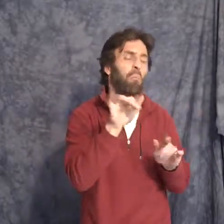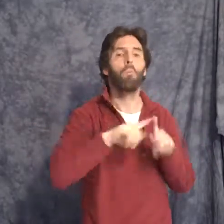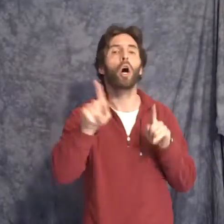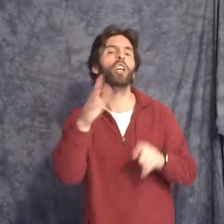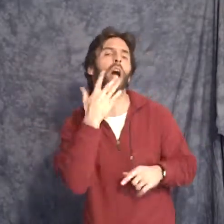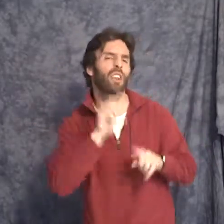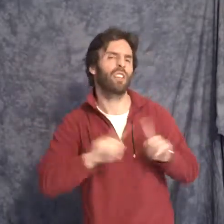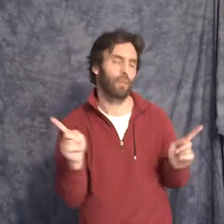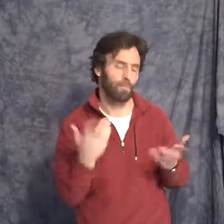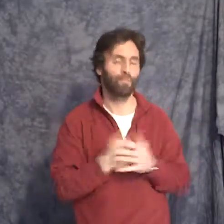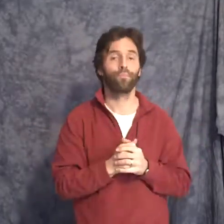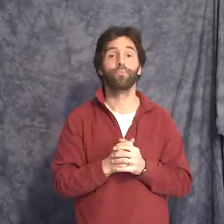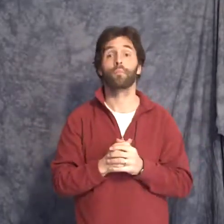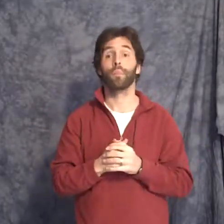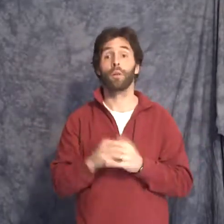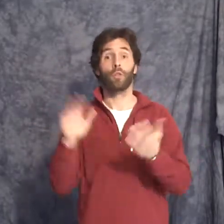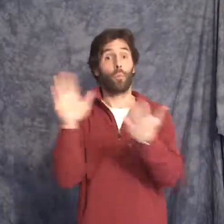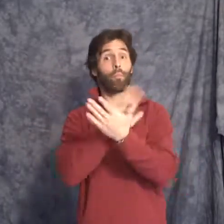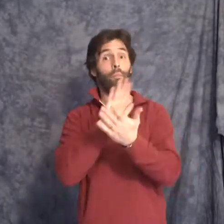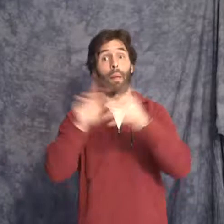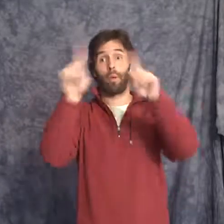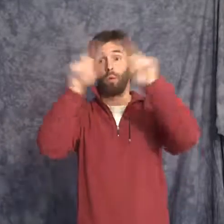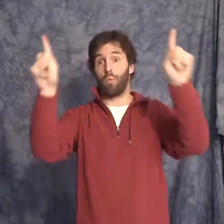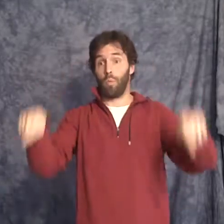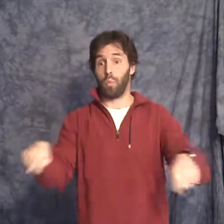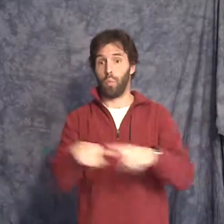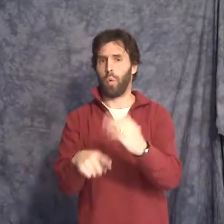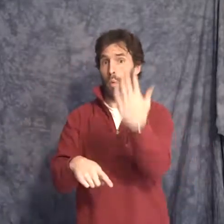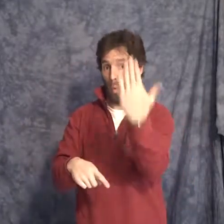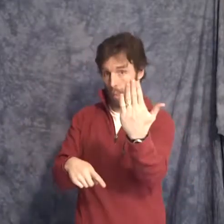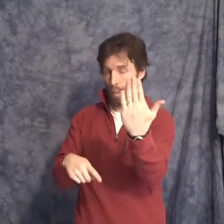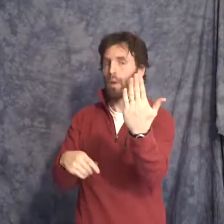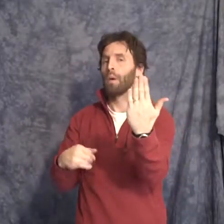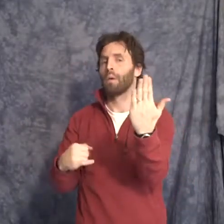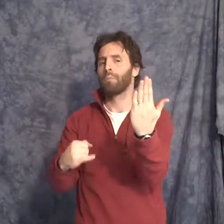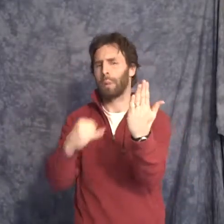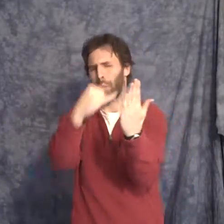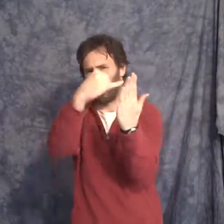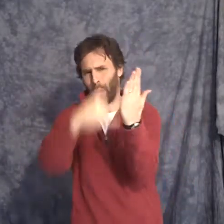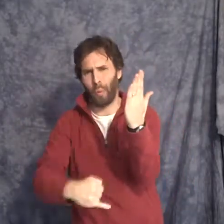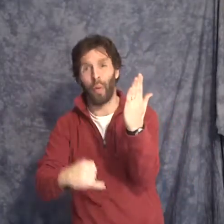Draw an arrow down this side margin of your paper. Put the head of the arrow down at the bottom.